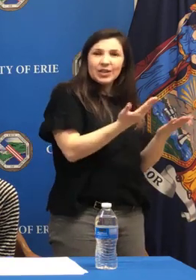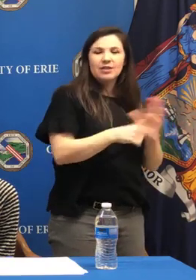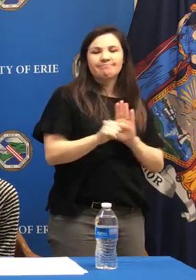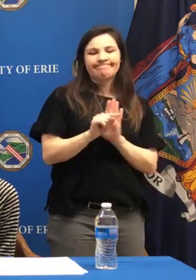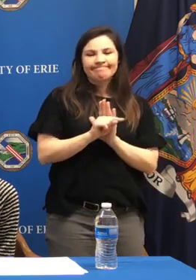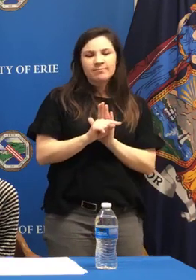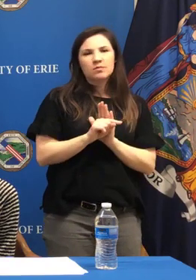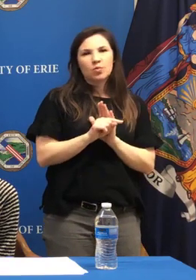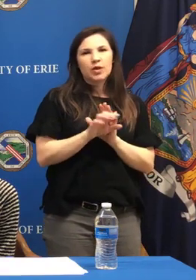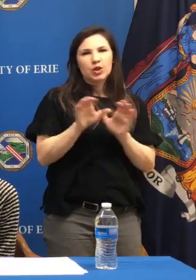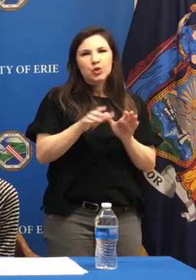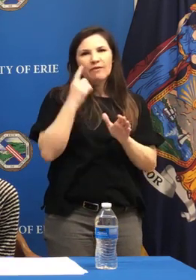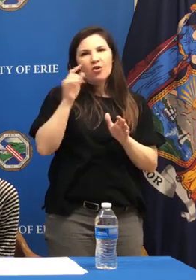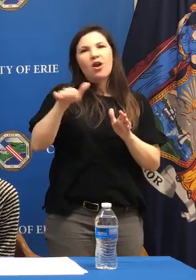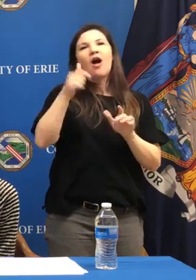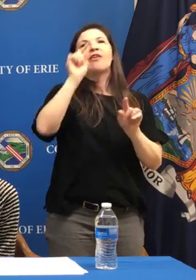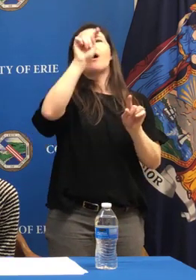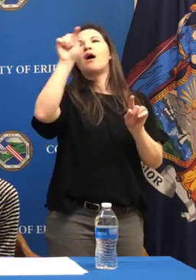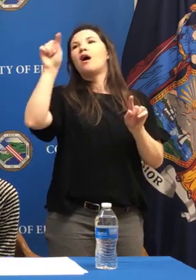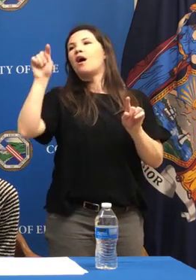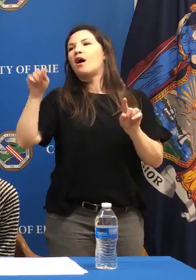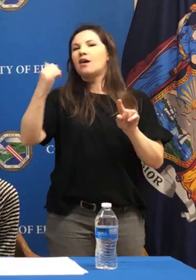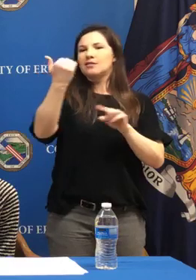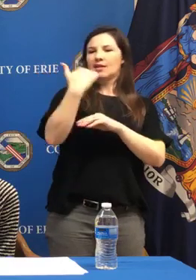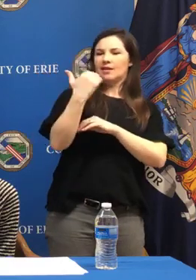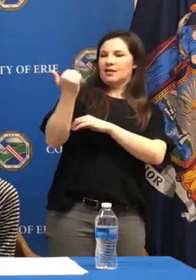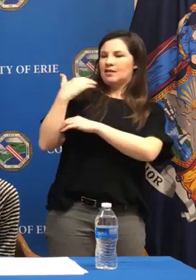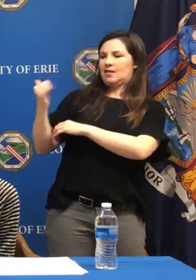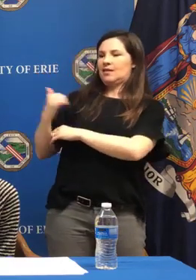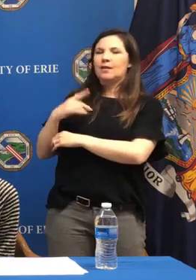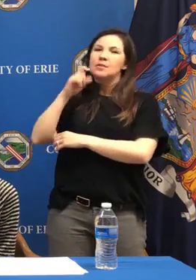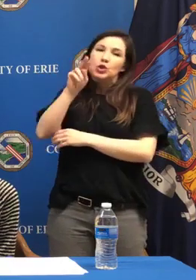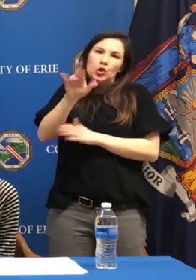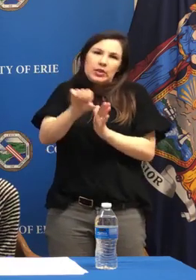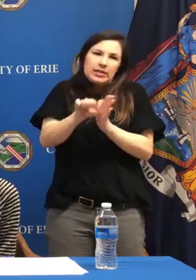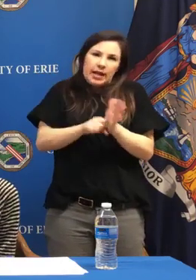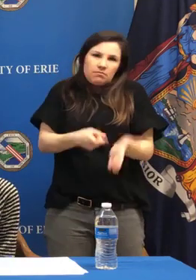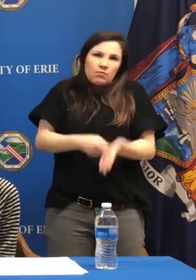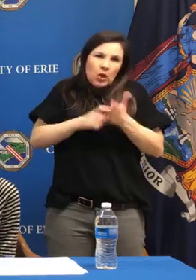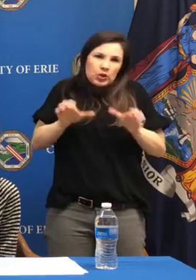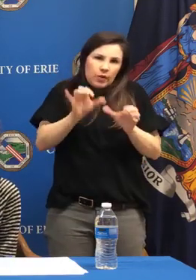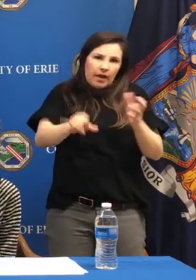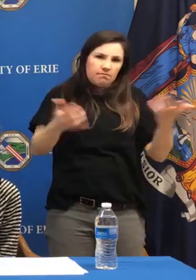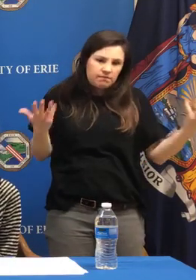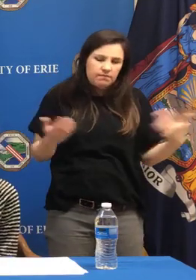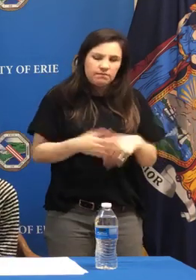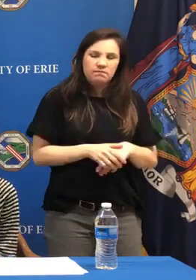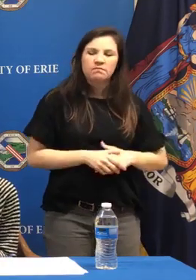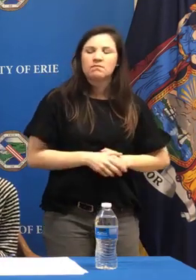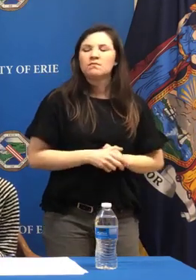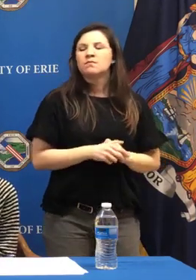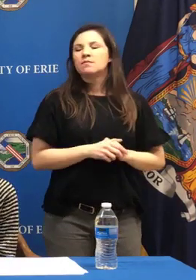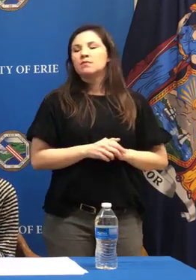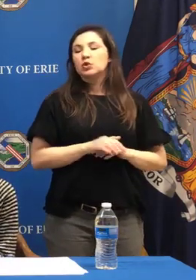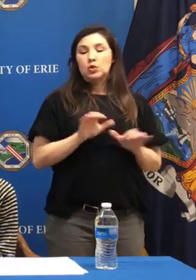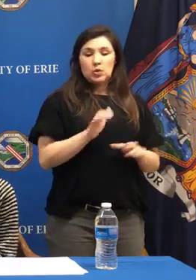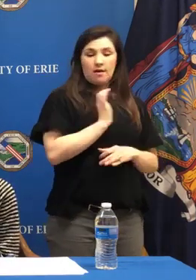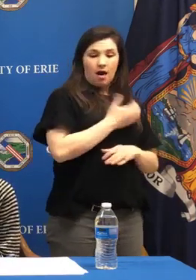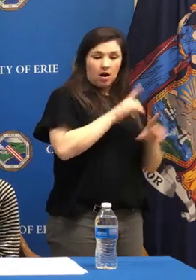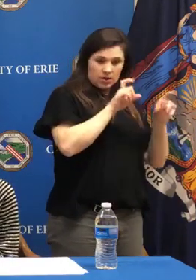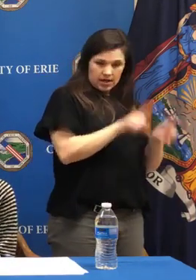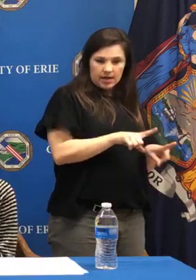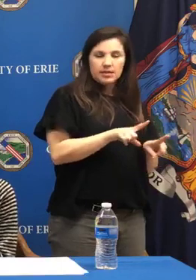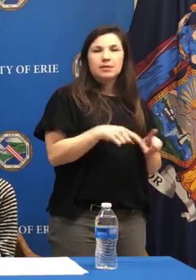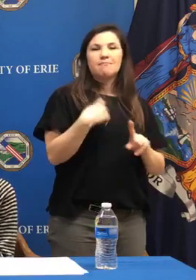is we end up doing it also for the other counties because New York State asks us to do that. Right, so we're doing our tests and